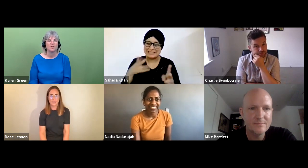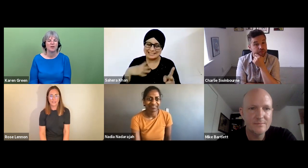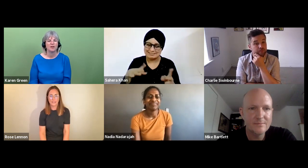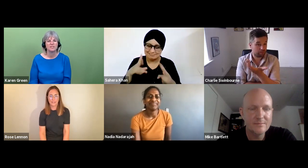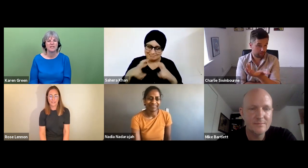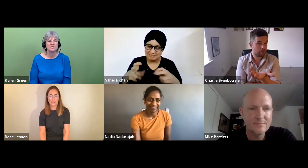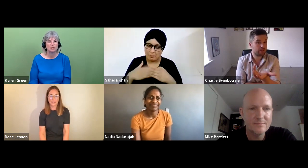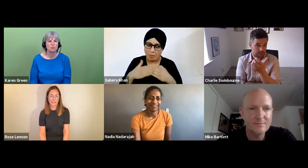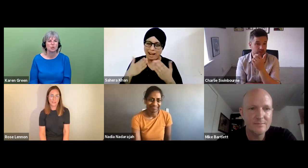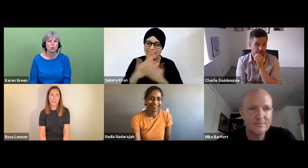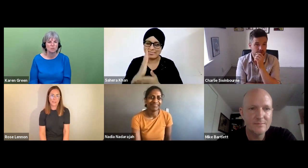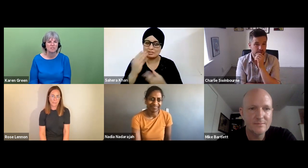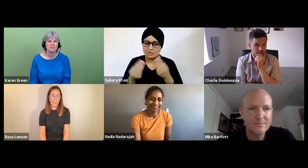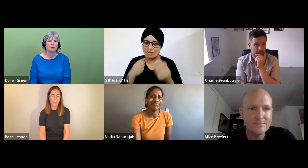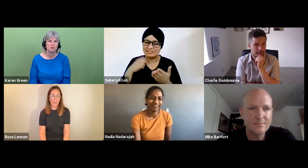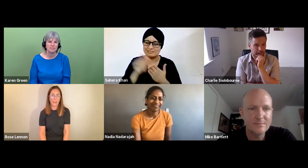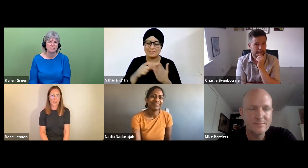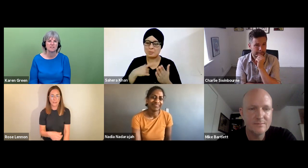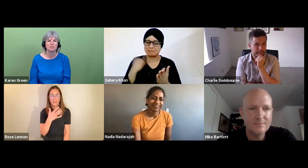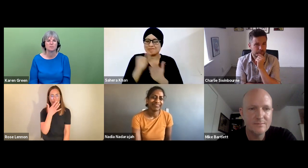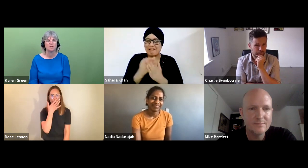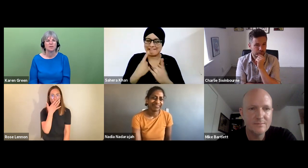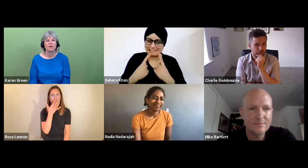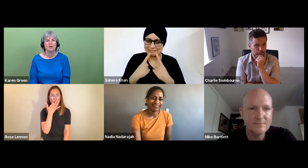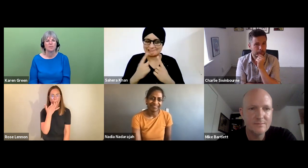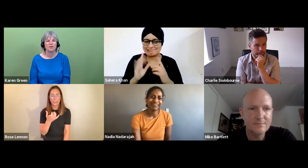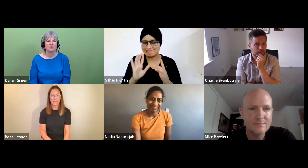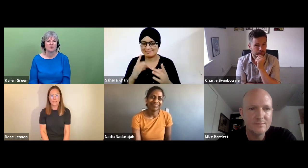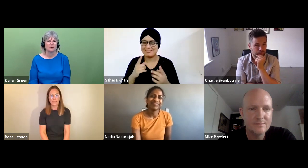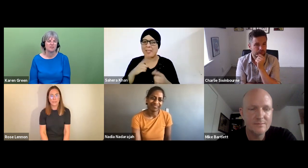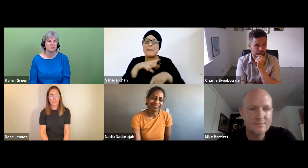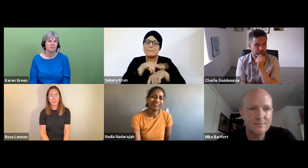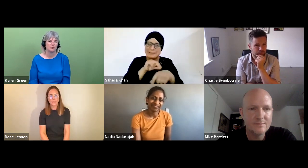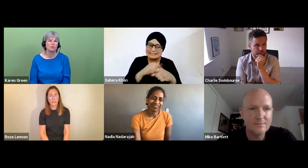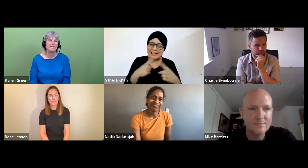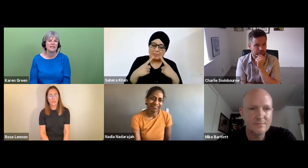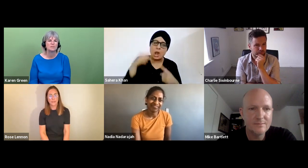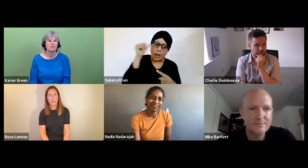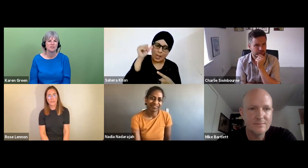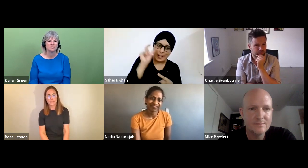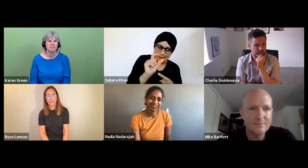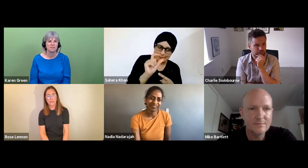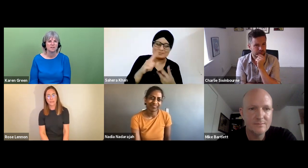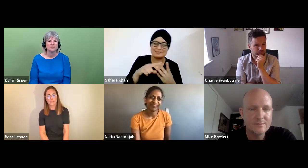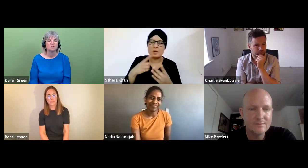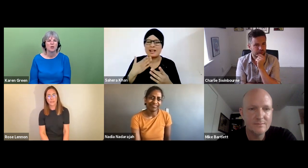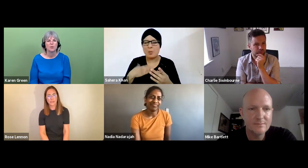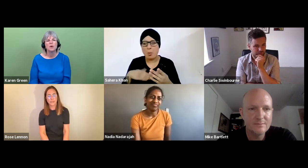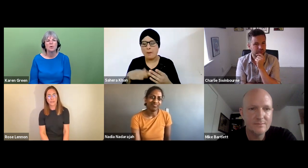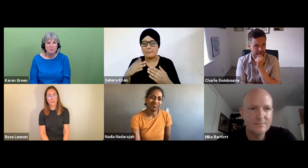Because it explores the court system, the prison system, and real experiences. So I know a bit